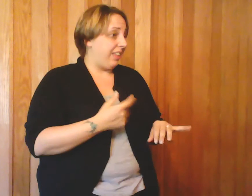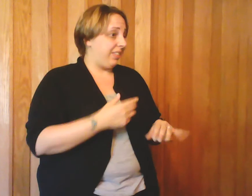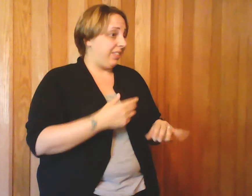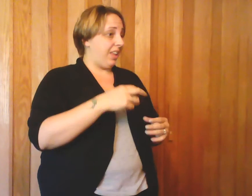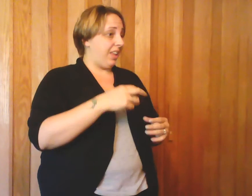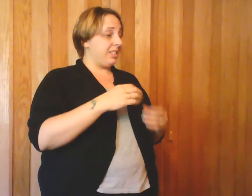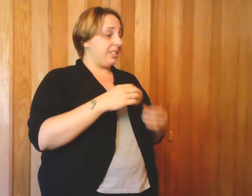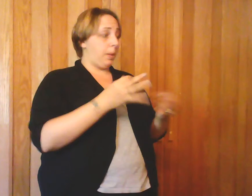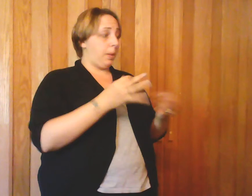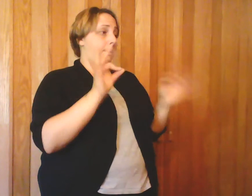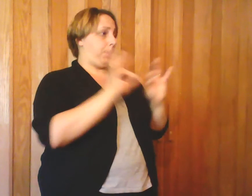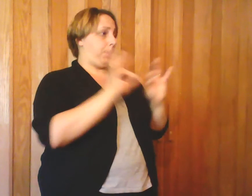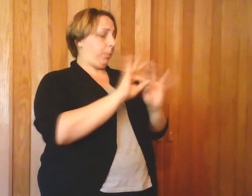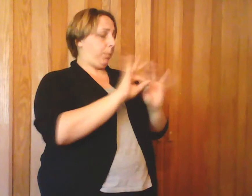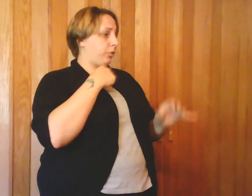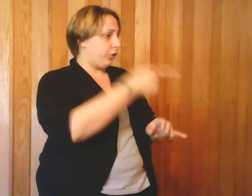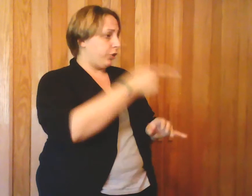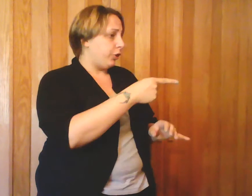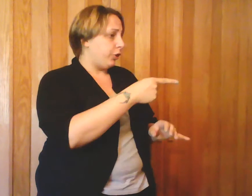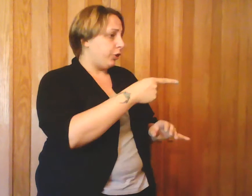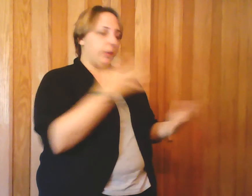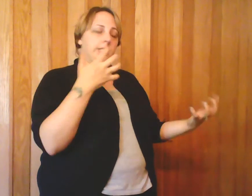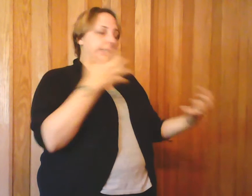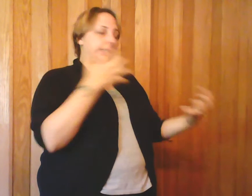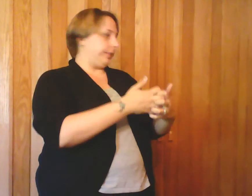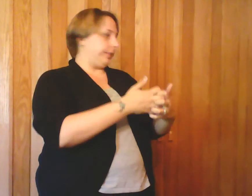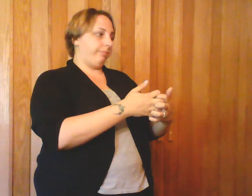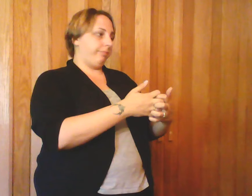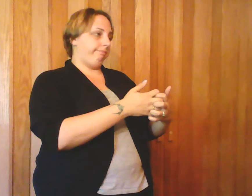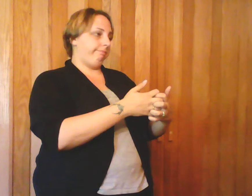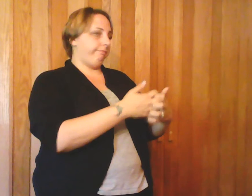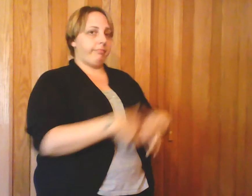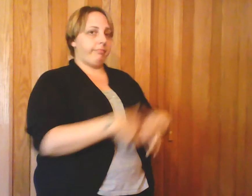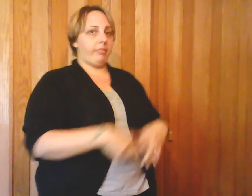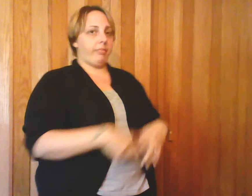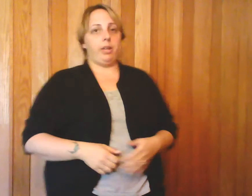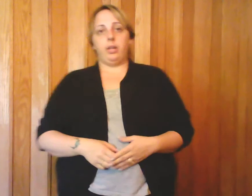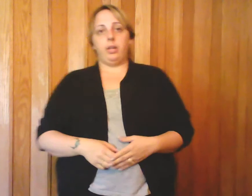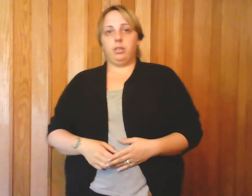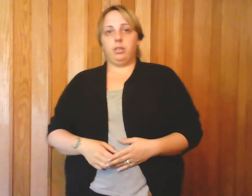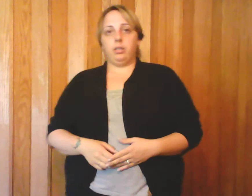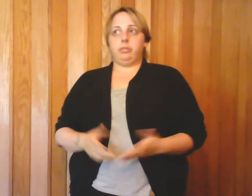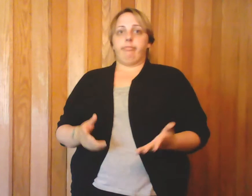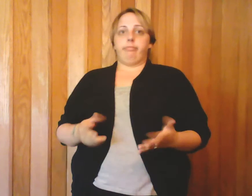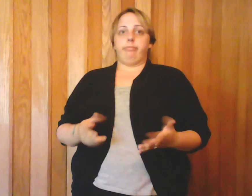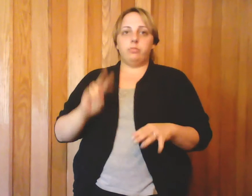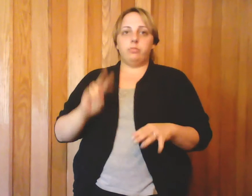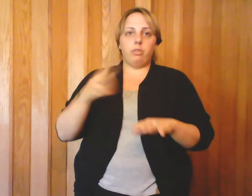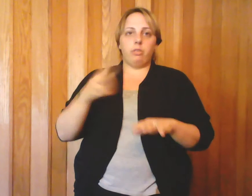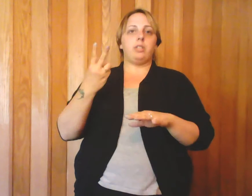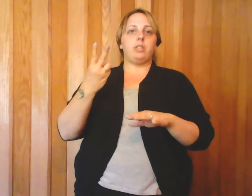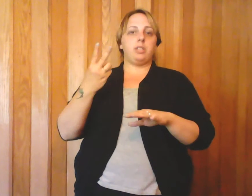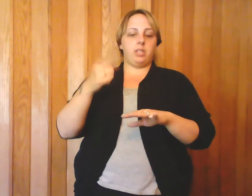died and became his wife, obviously, because he told her that she was like a pearl. She was